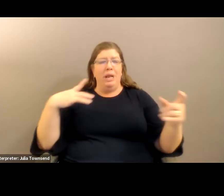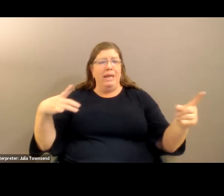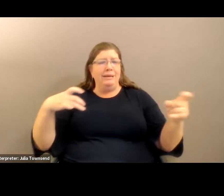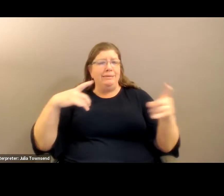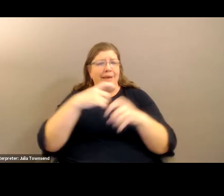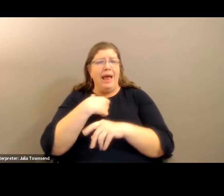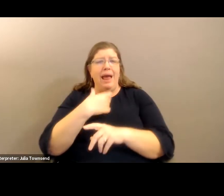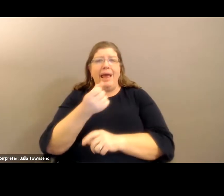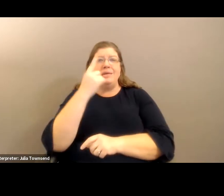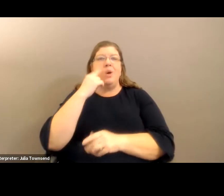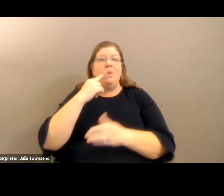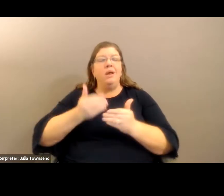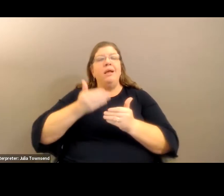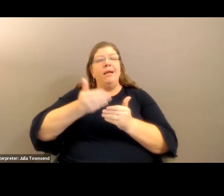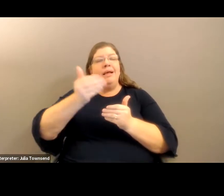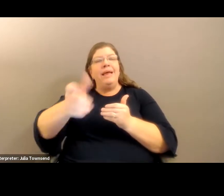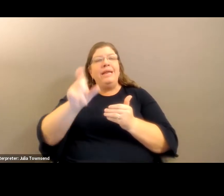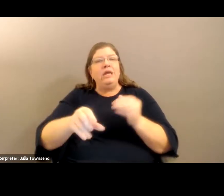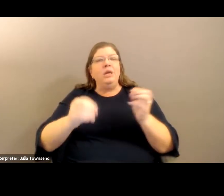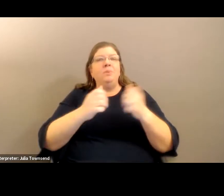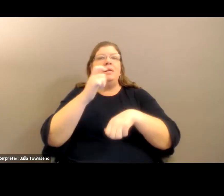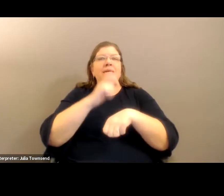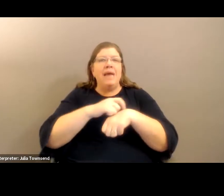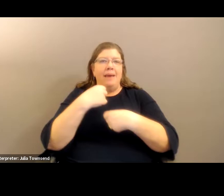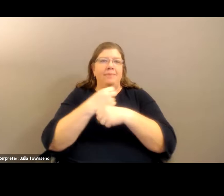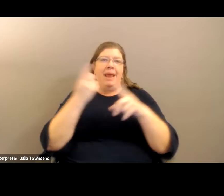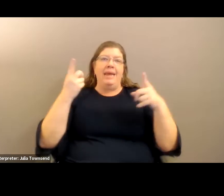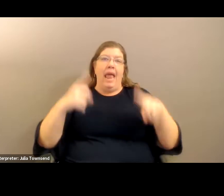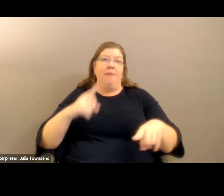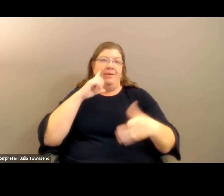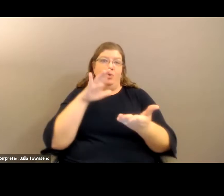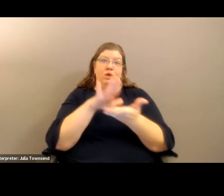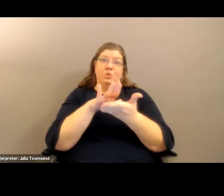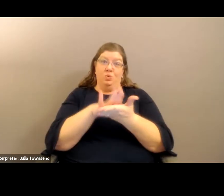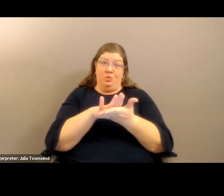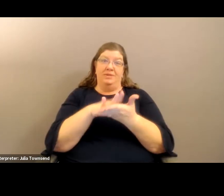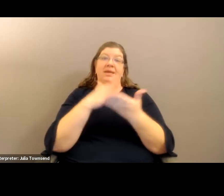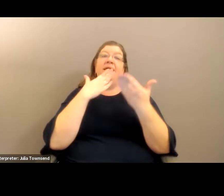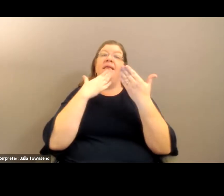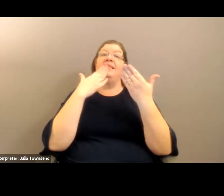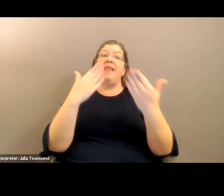it will take a little bit more time to make this happen for schools. Thank you.